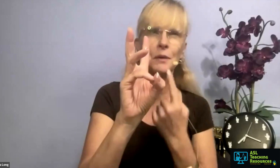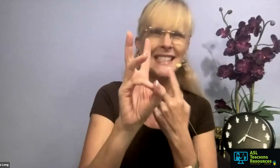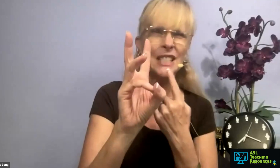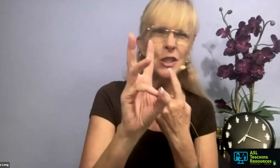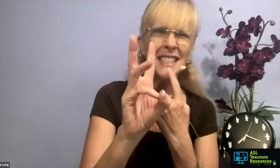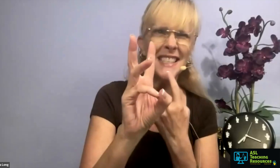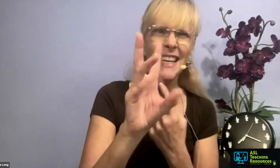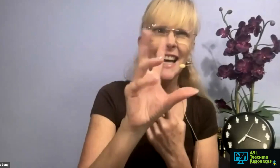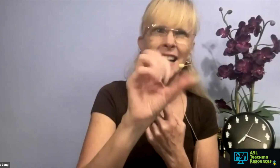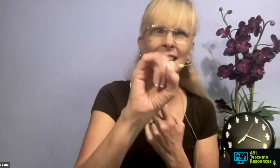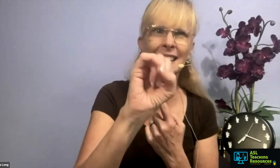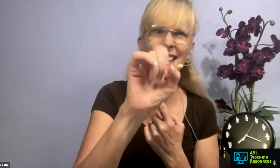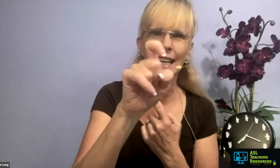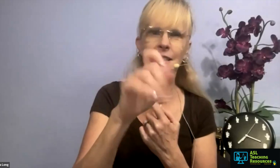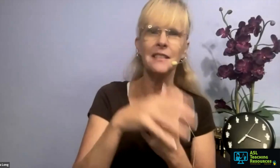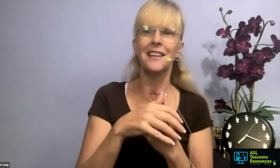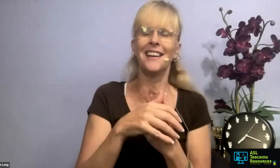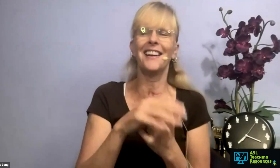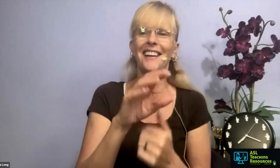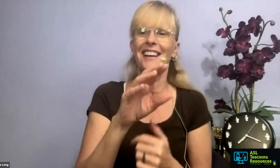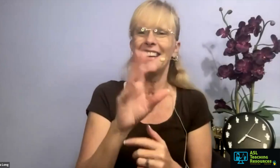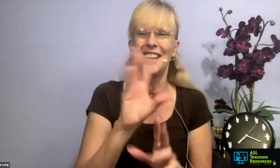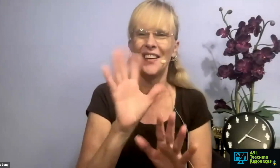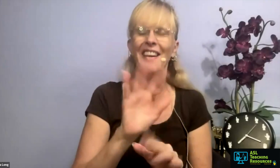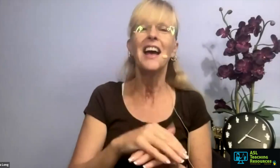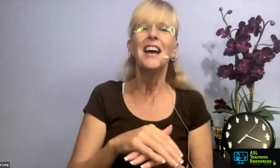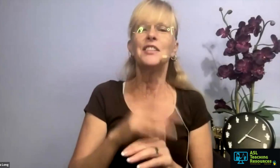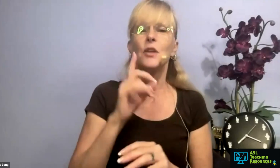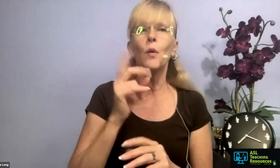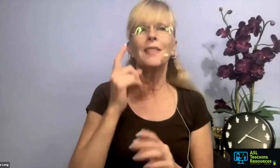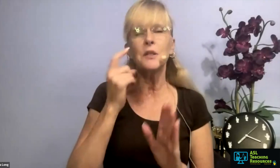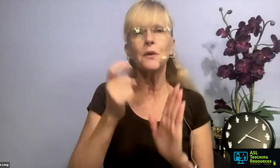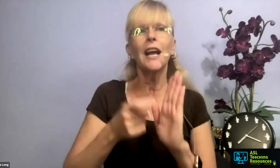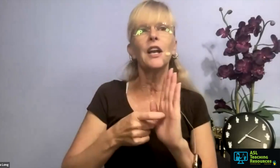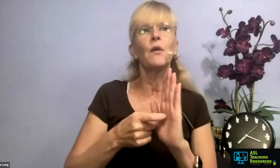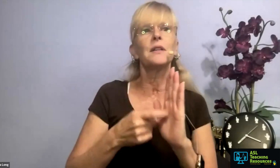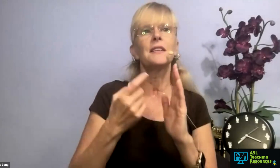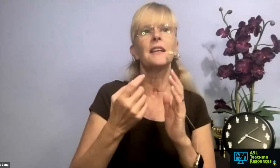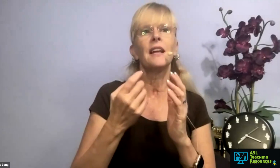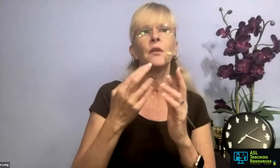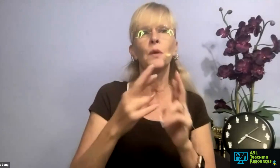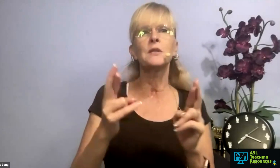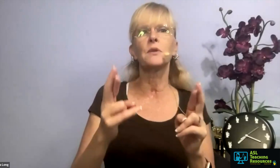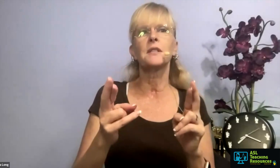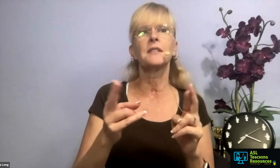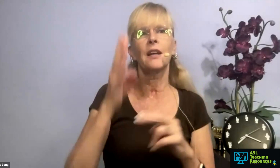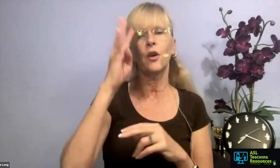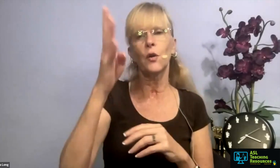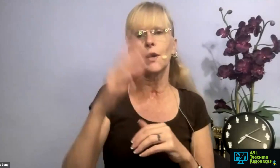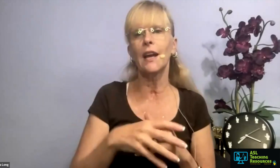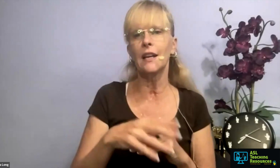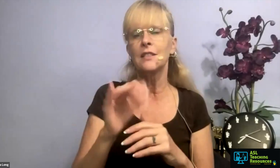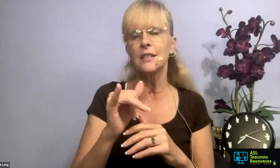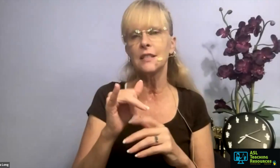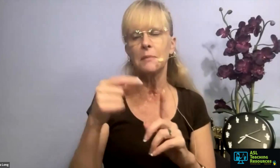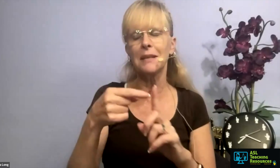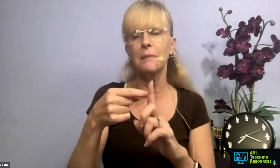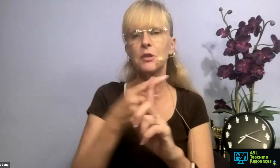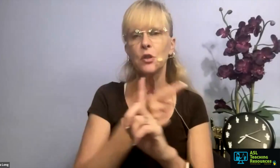you just said a 6. No. So that's what I notice in resources that are created. Just sometimes they're